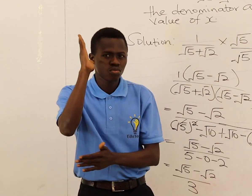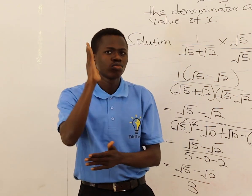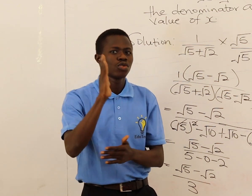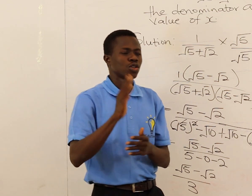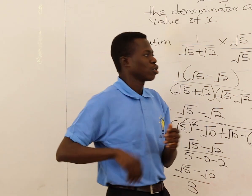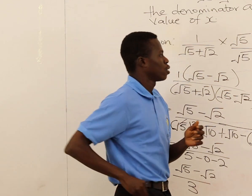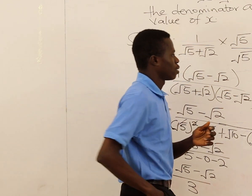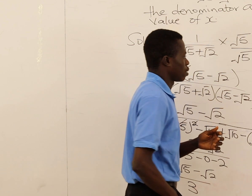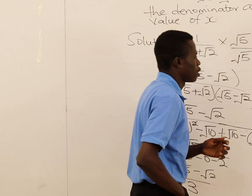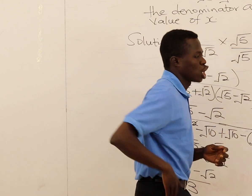0.274.